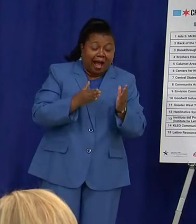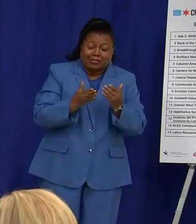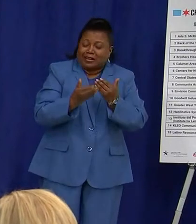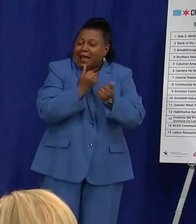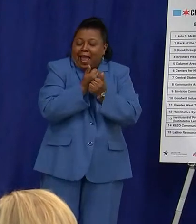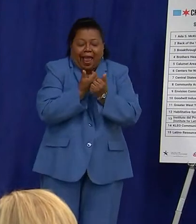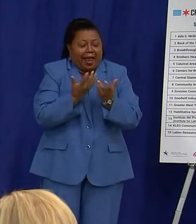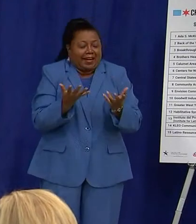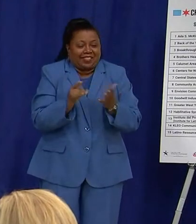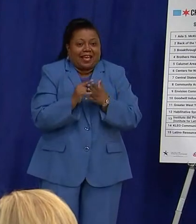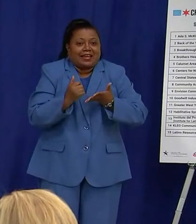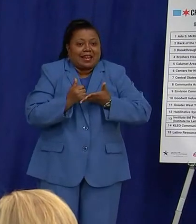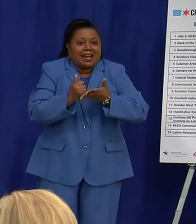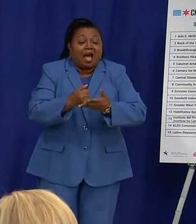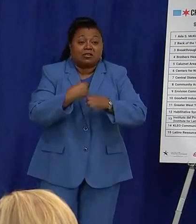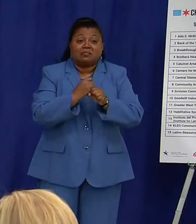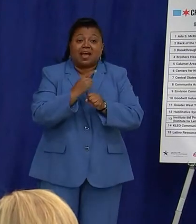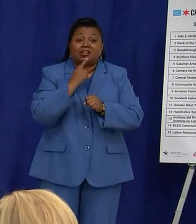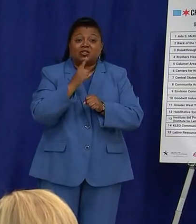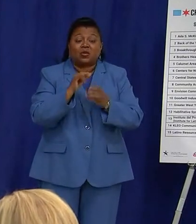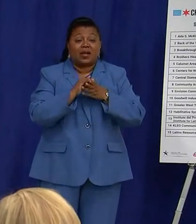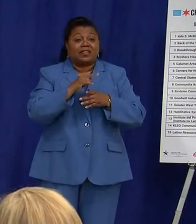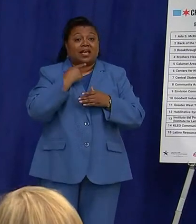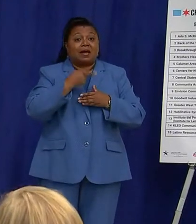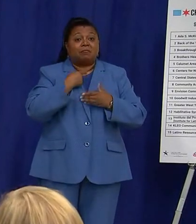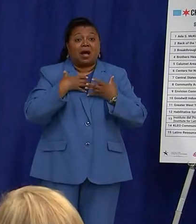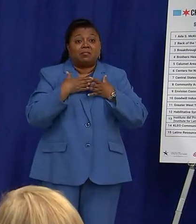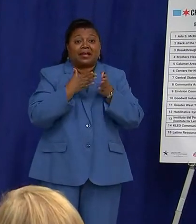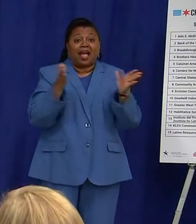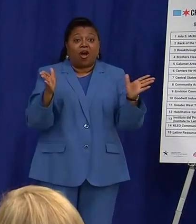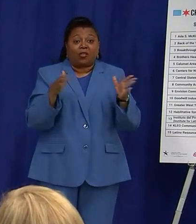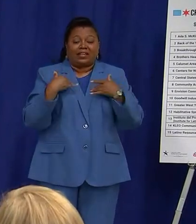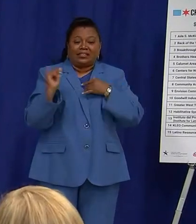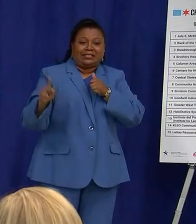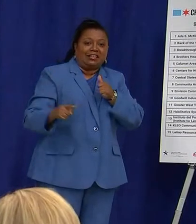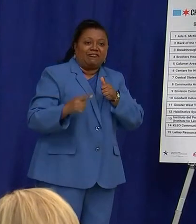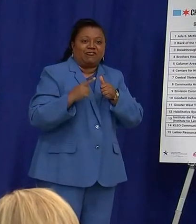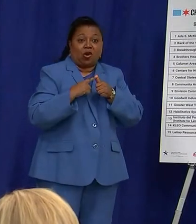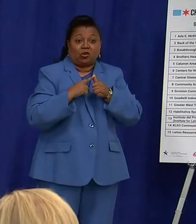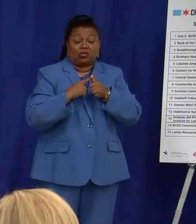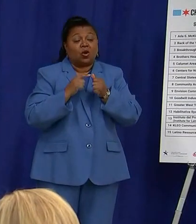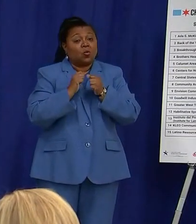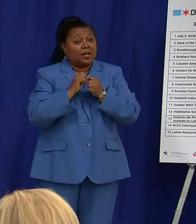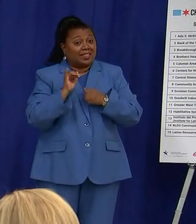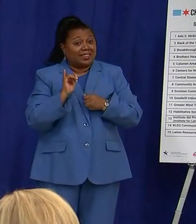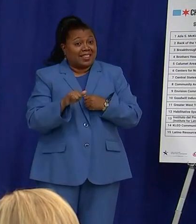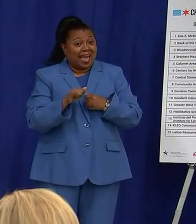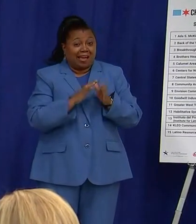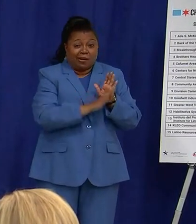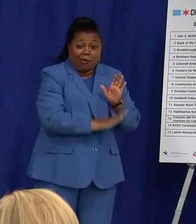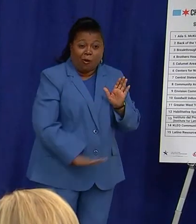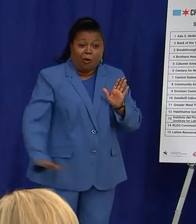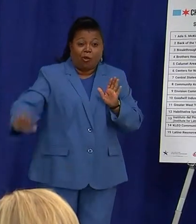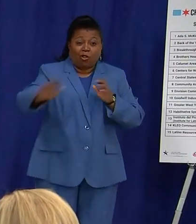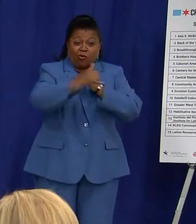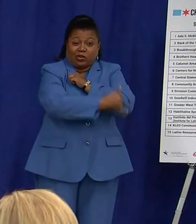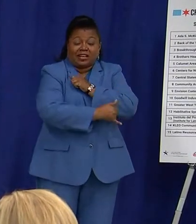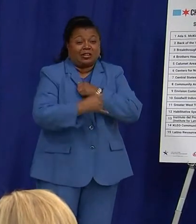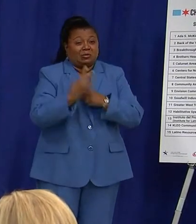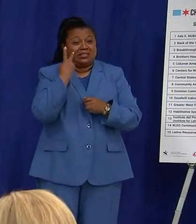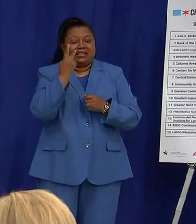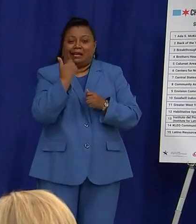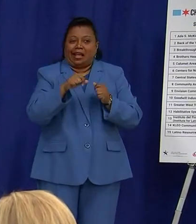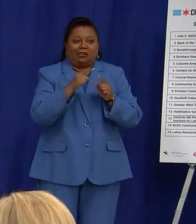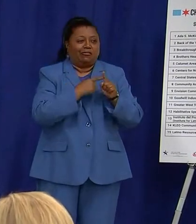or anything that helps make sure public health stays first. So with that, across the country, we've